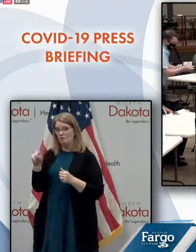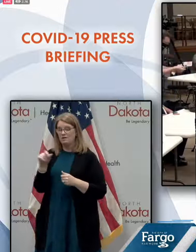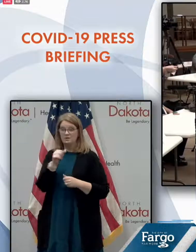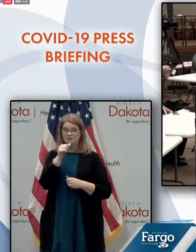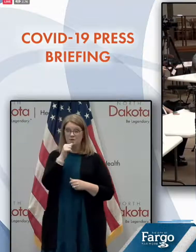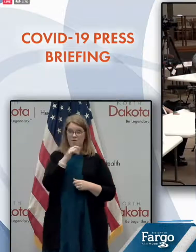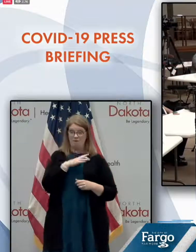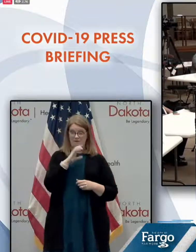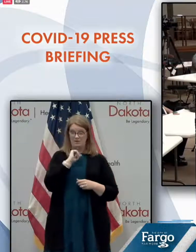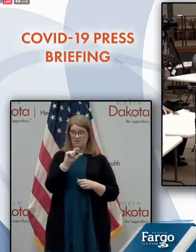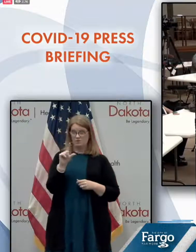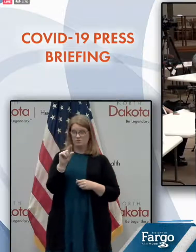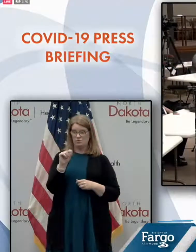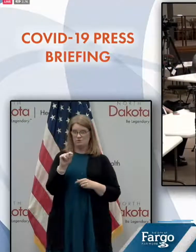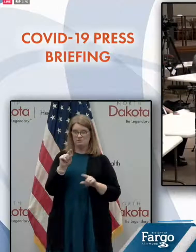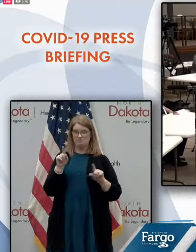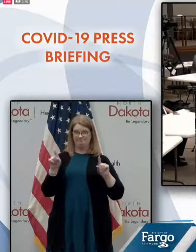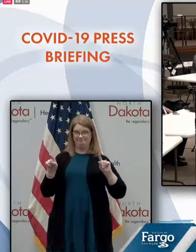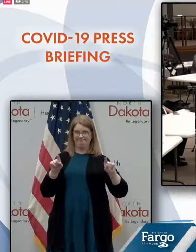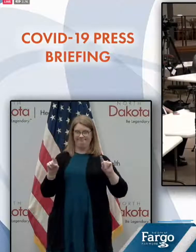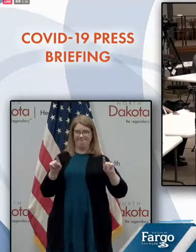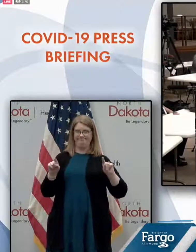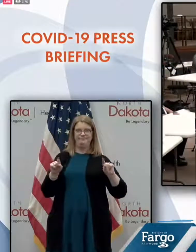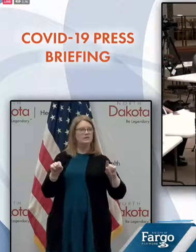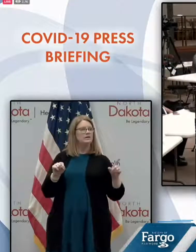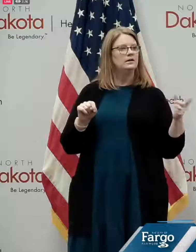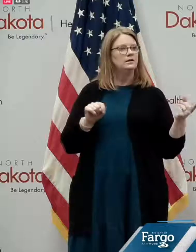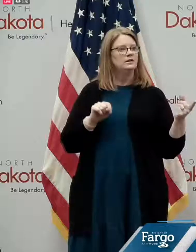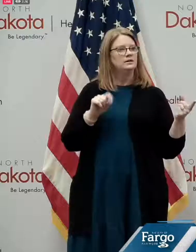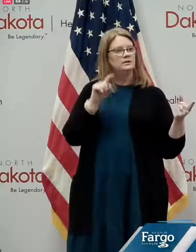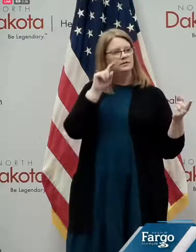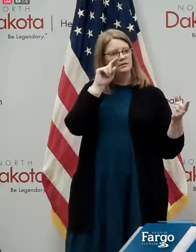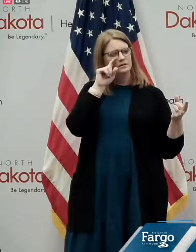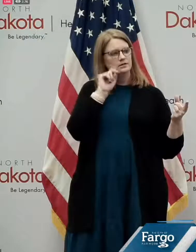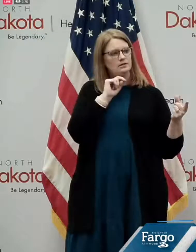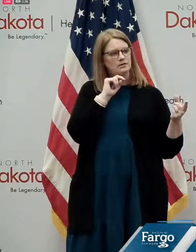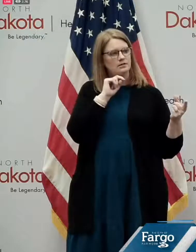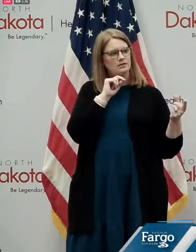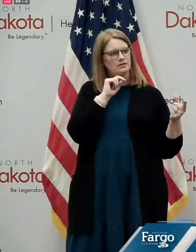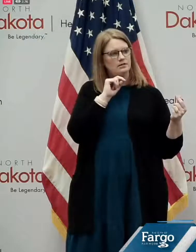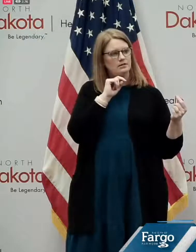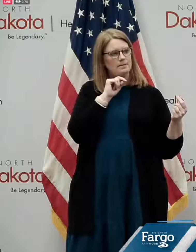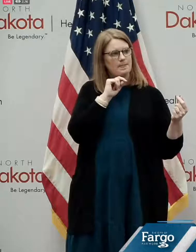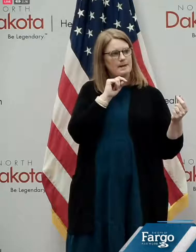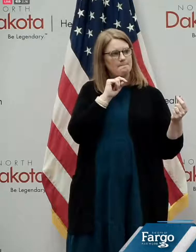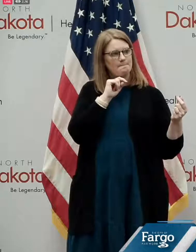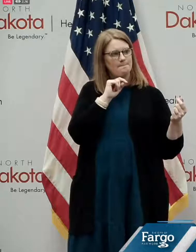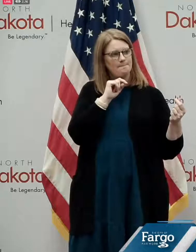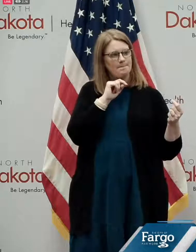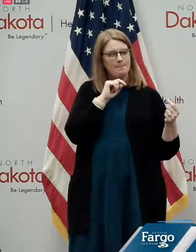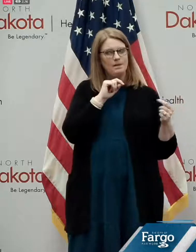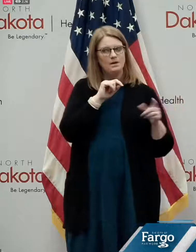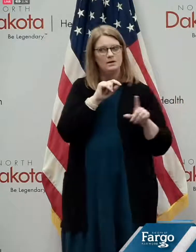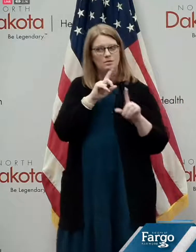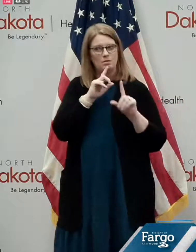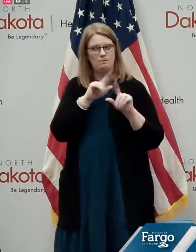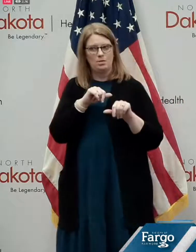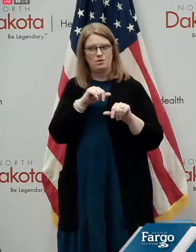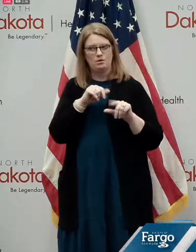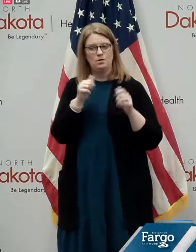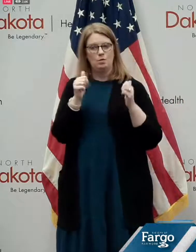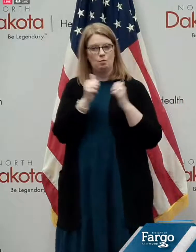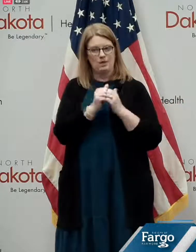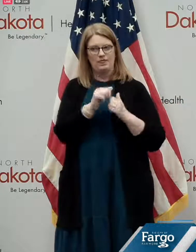passed, which one she falls under? The report that we've received says